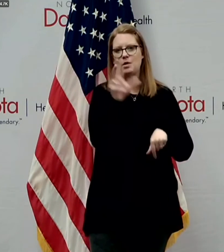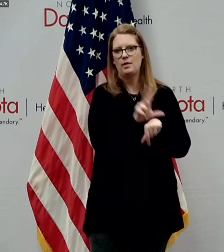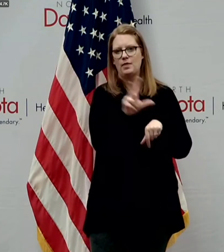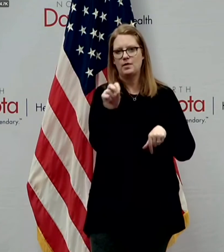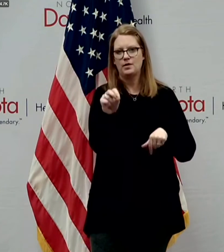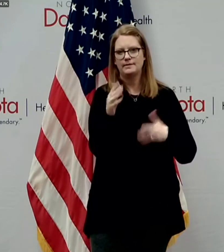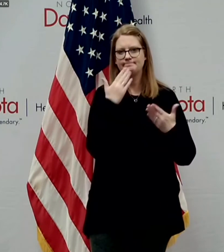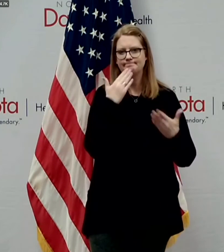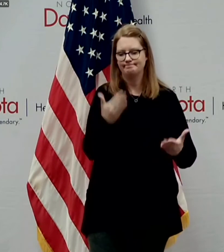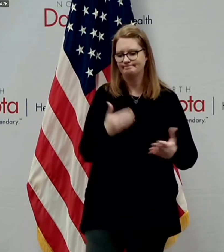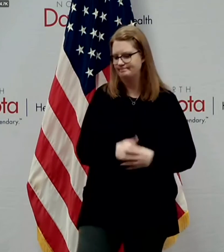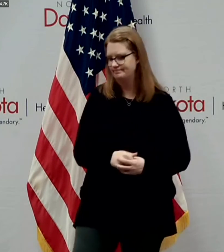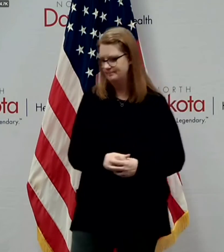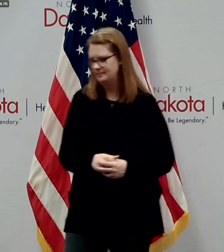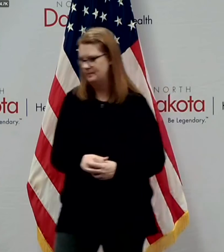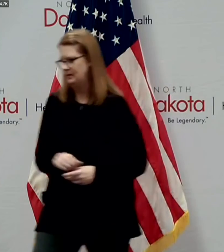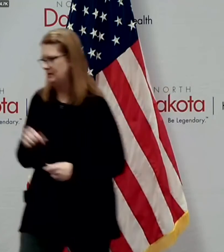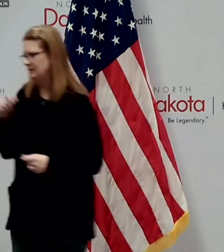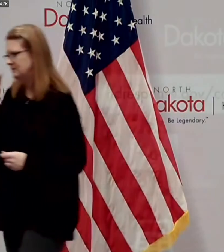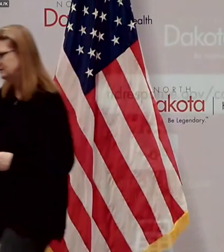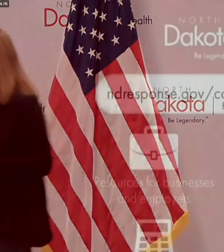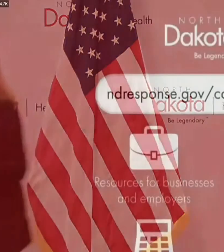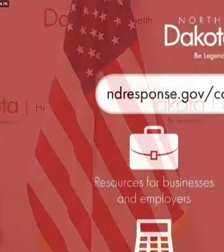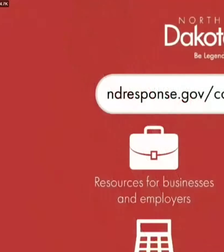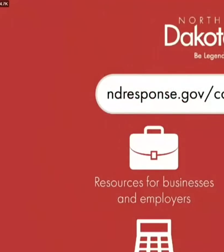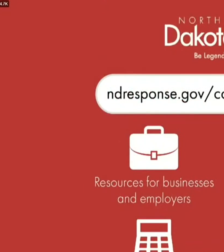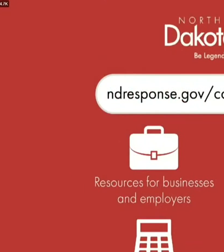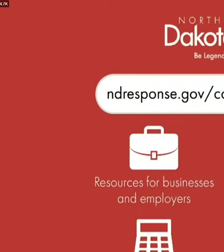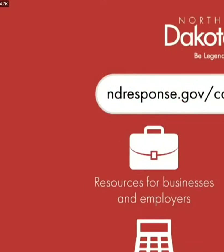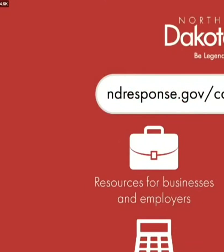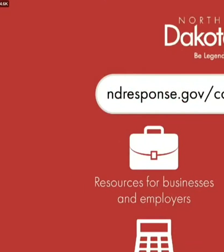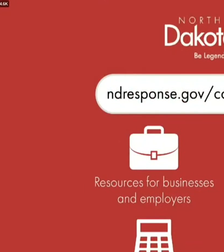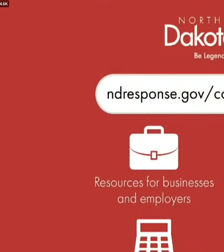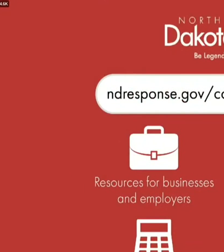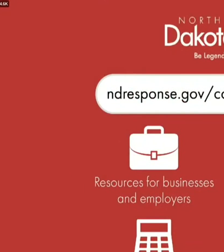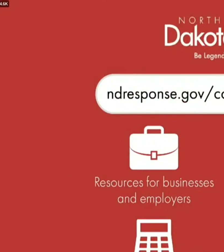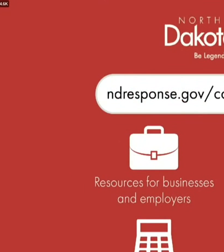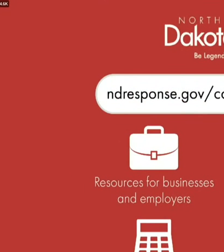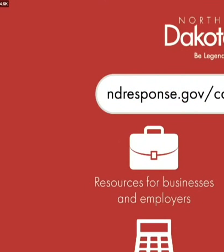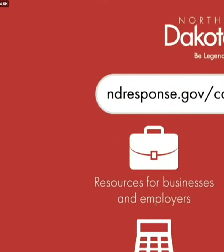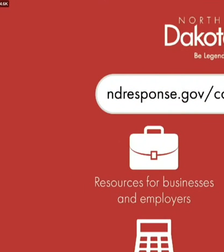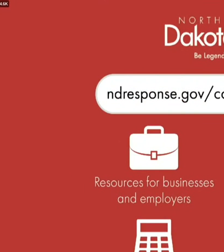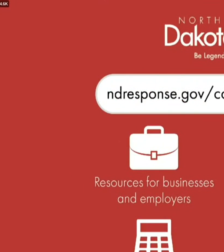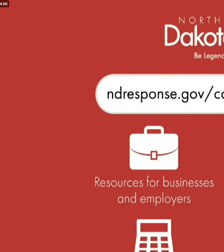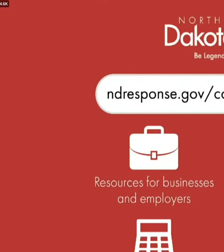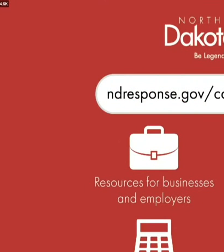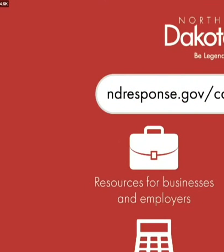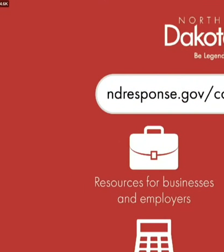3:30.